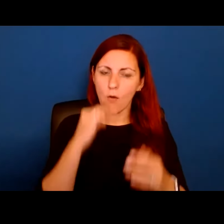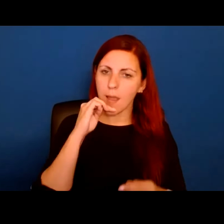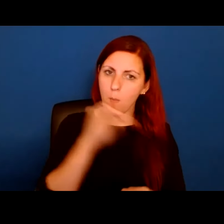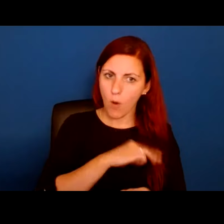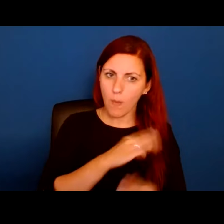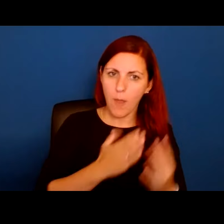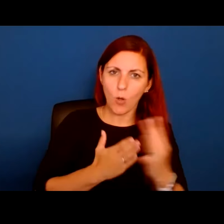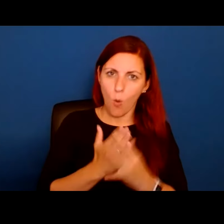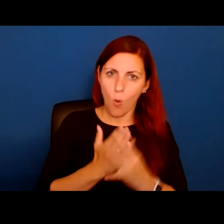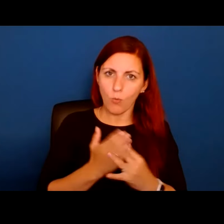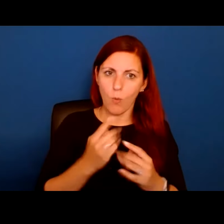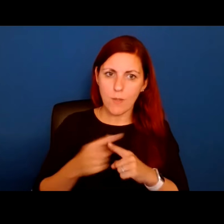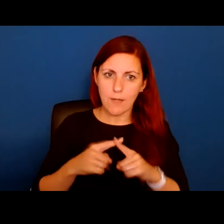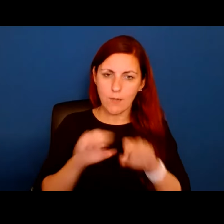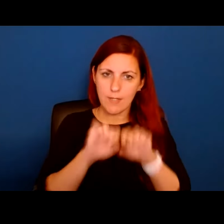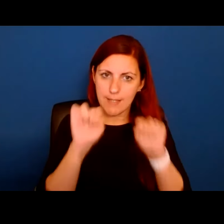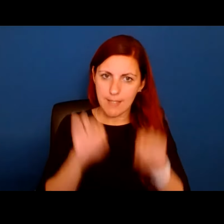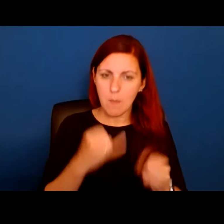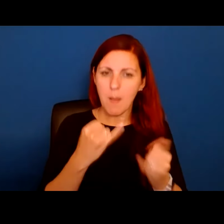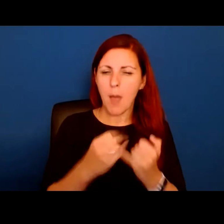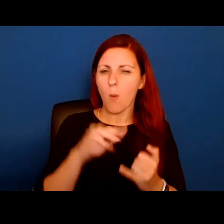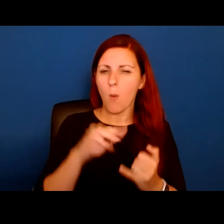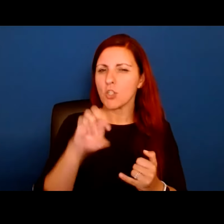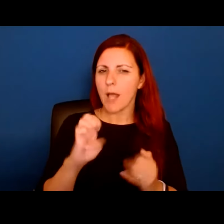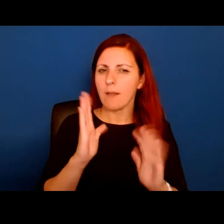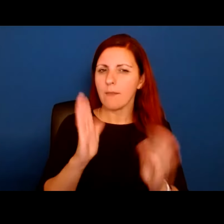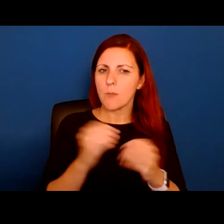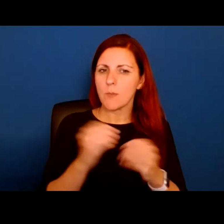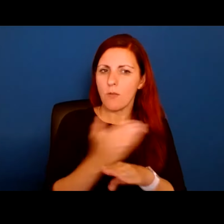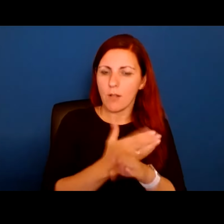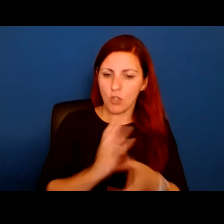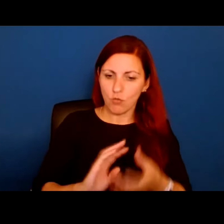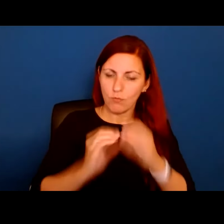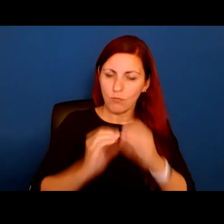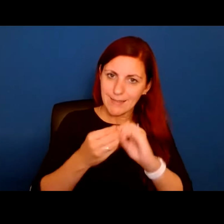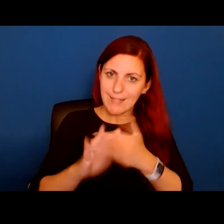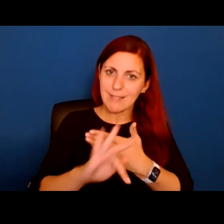that we that Michelle talked about that create this security and safety for children.